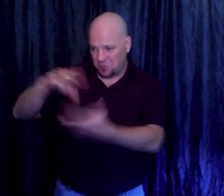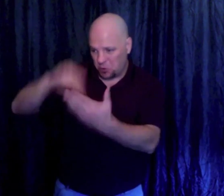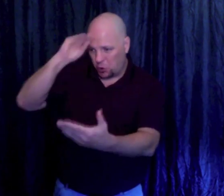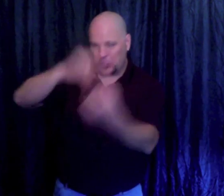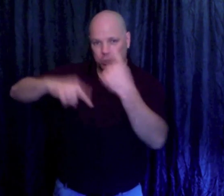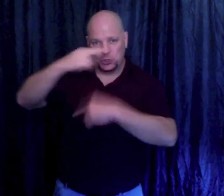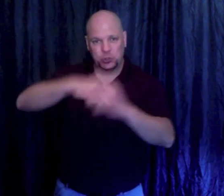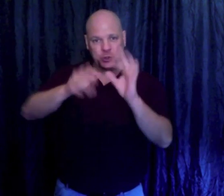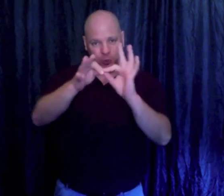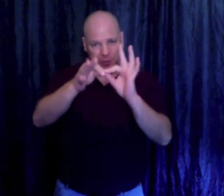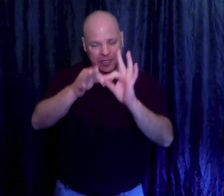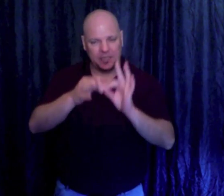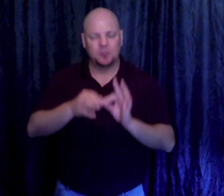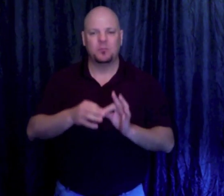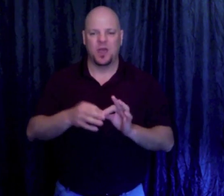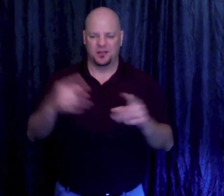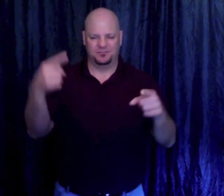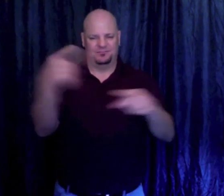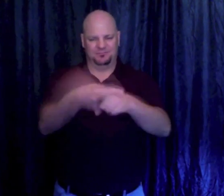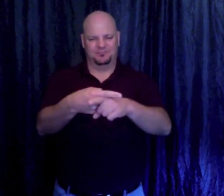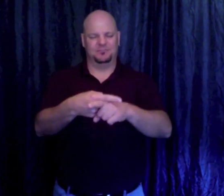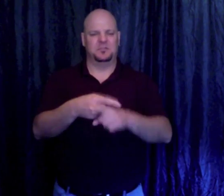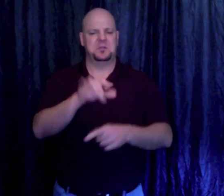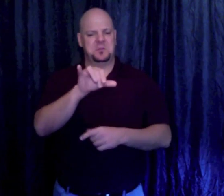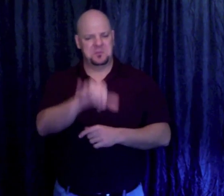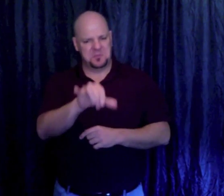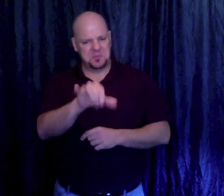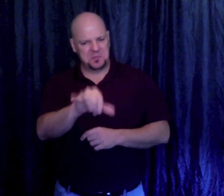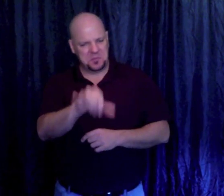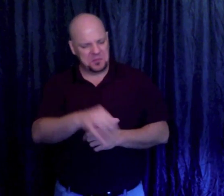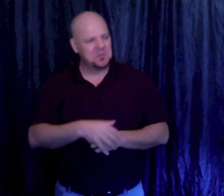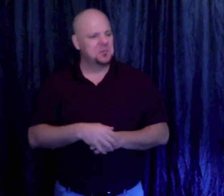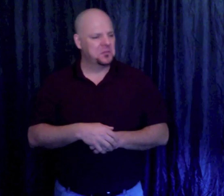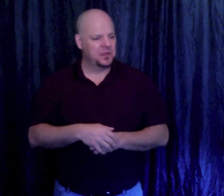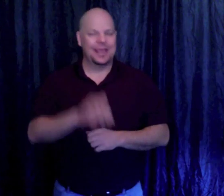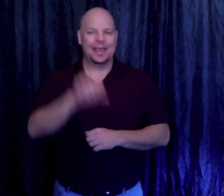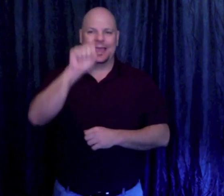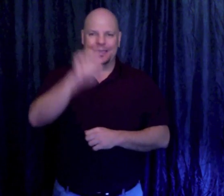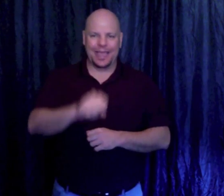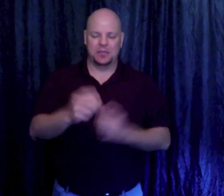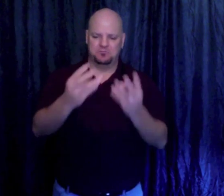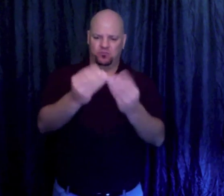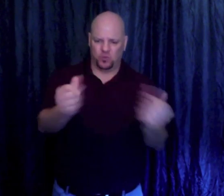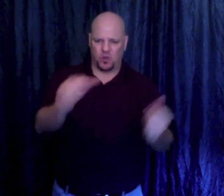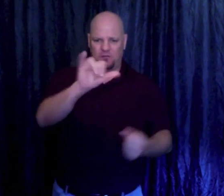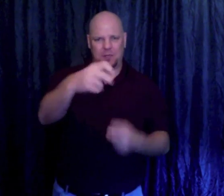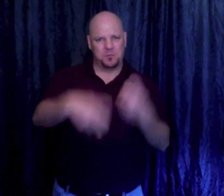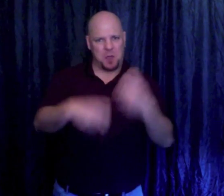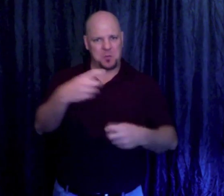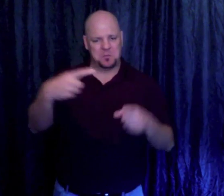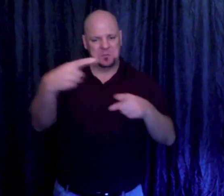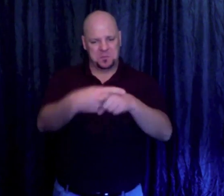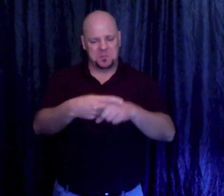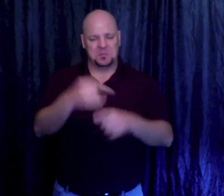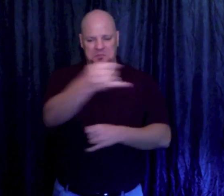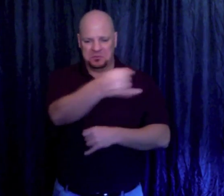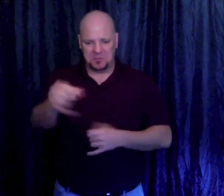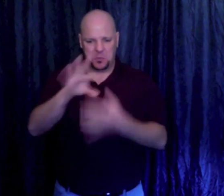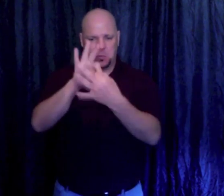sort of dichotomy. And was there a way to resolve both these things? And that's where I came up with the idea